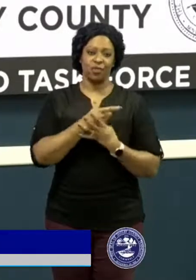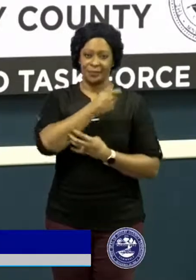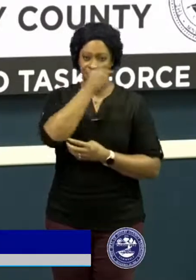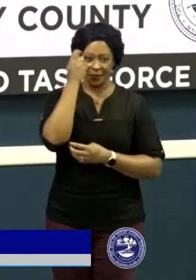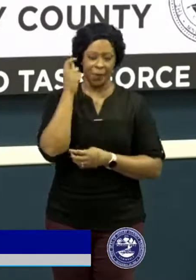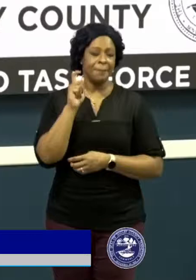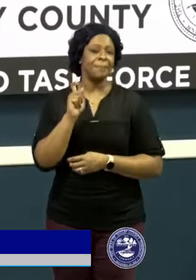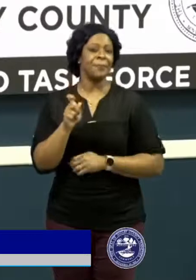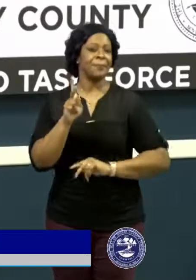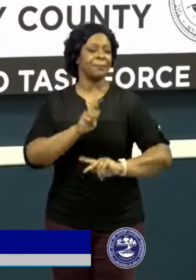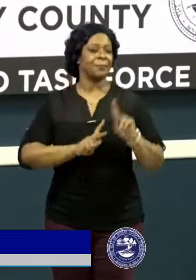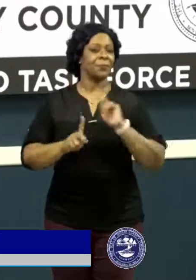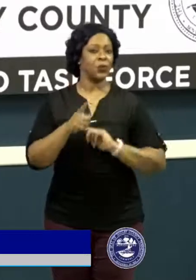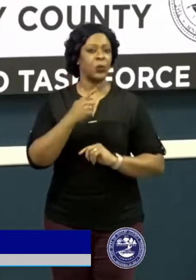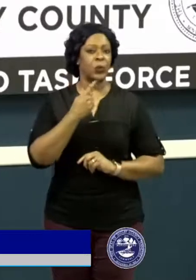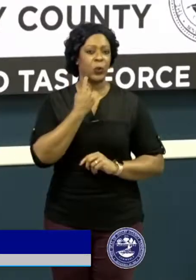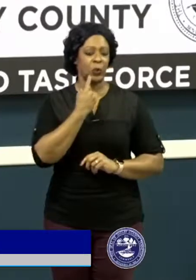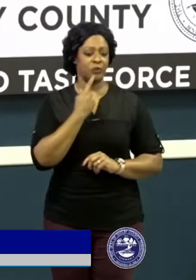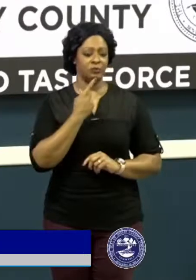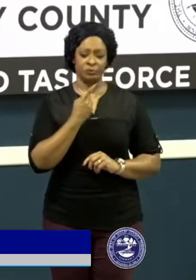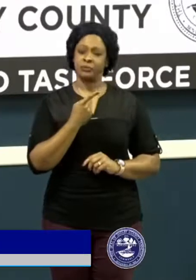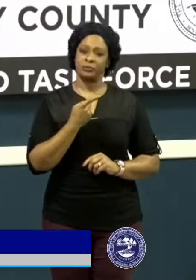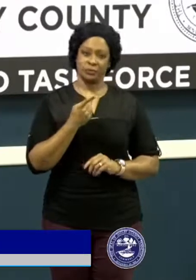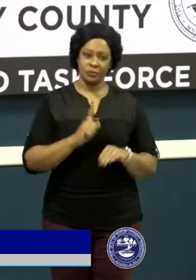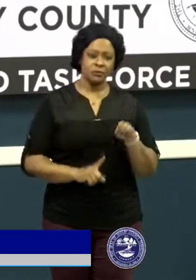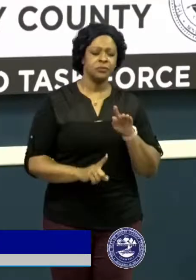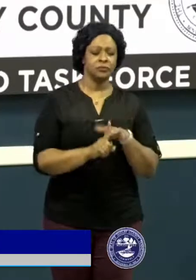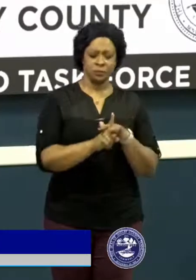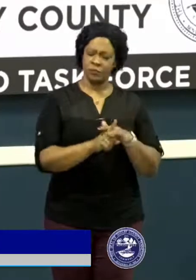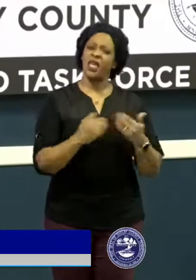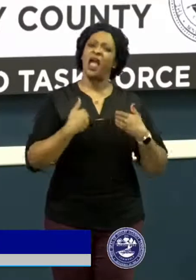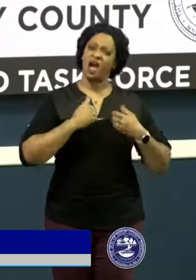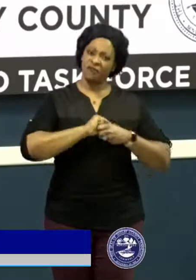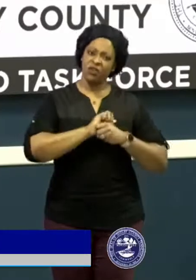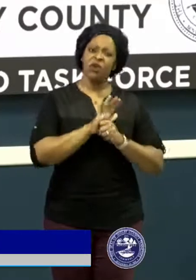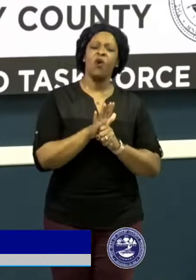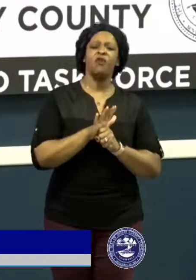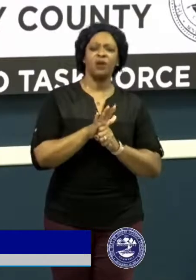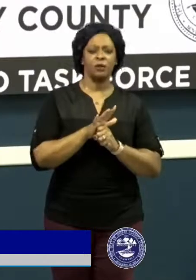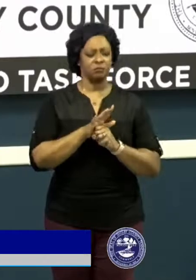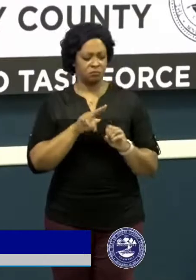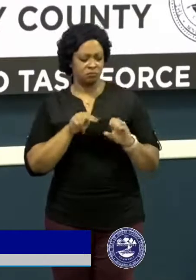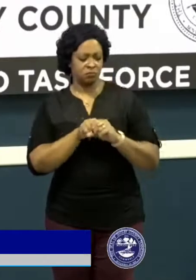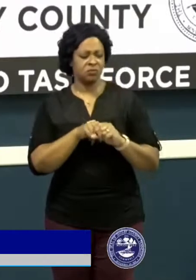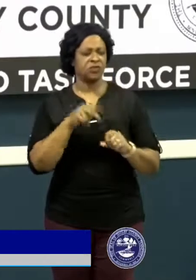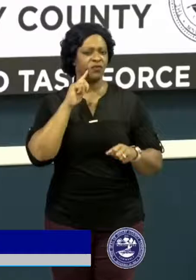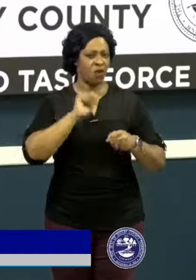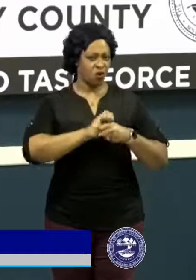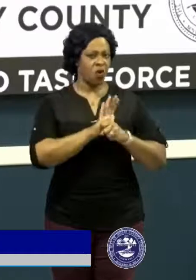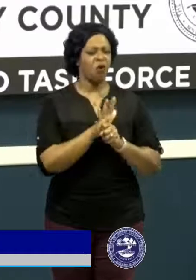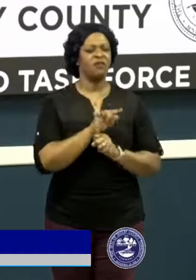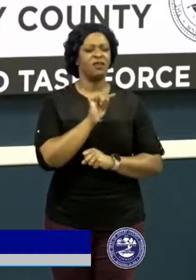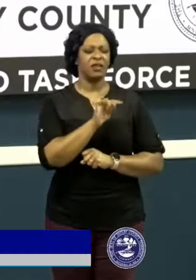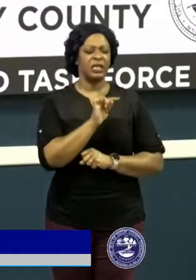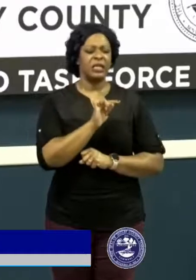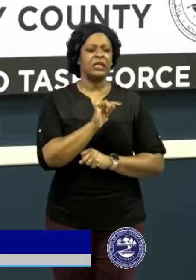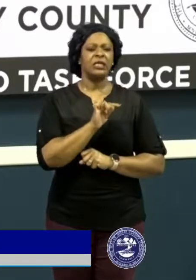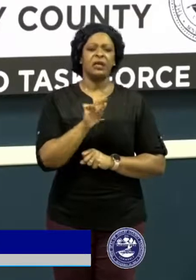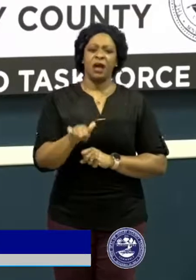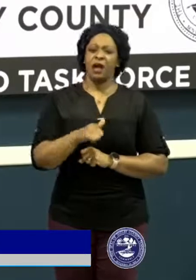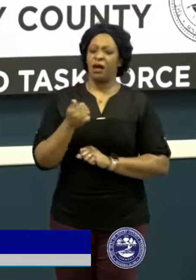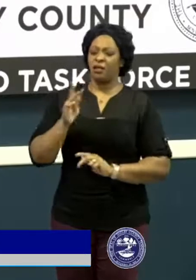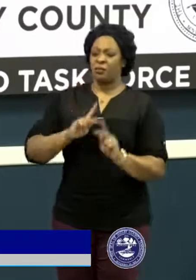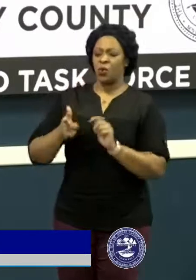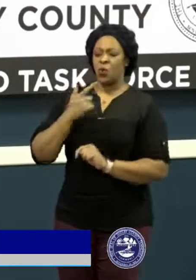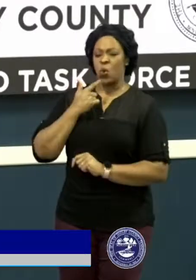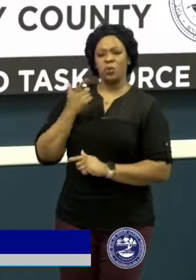you will have some people who present, have COVID-19, require hospitalization for COVID-19, but then you do have some